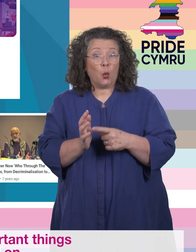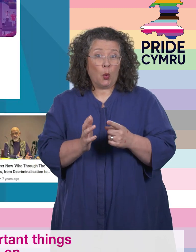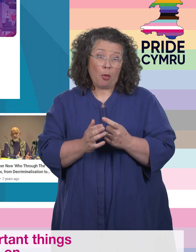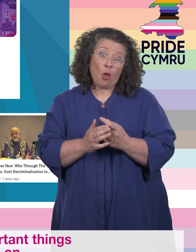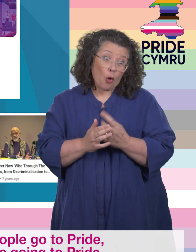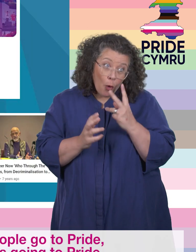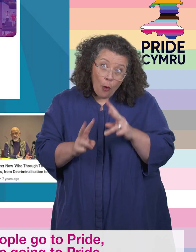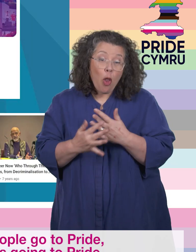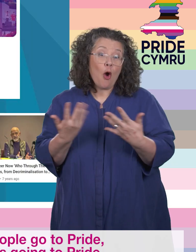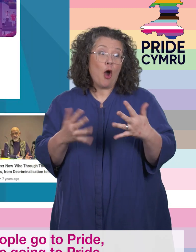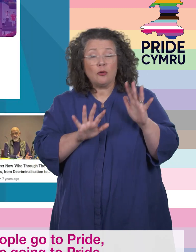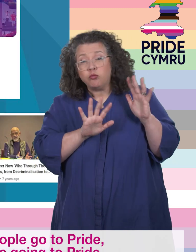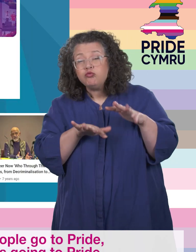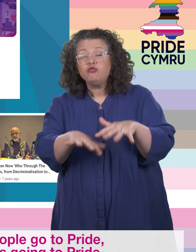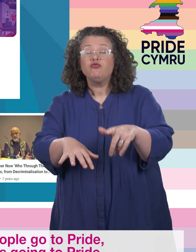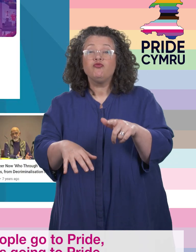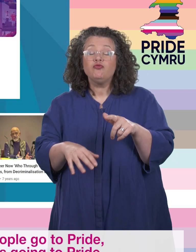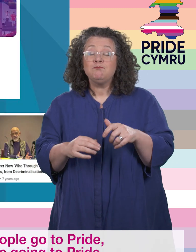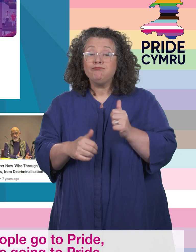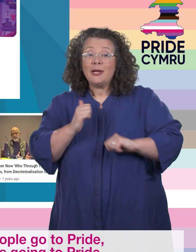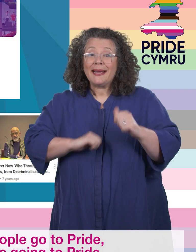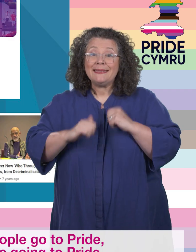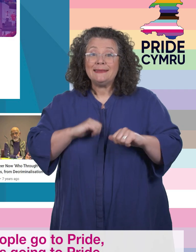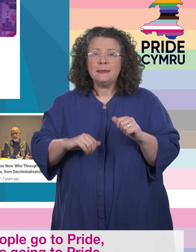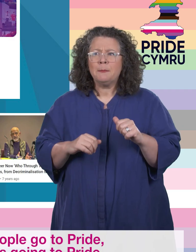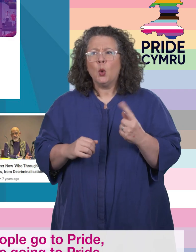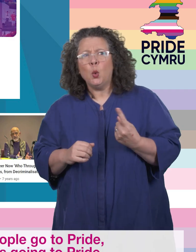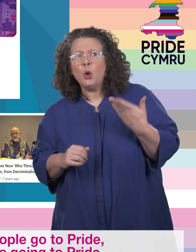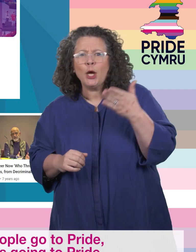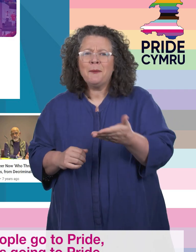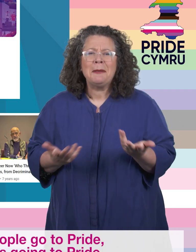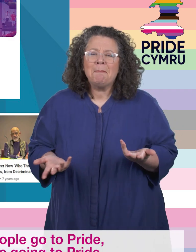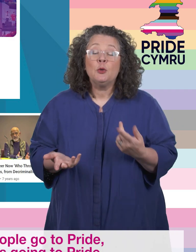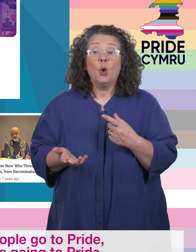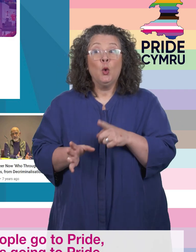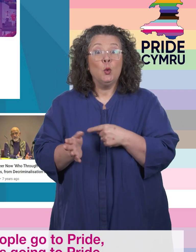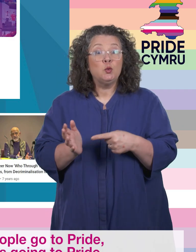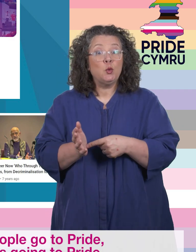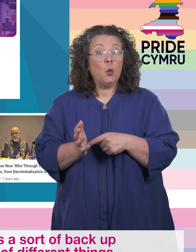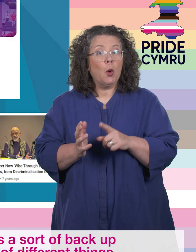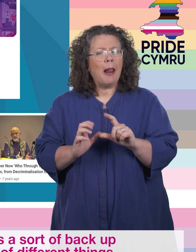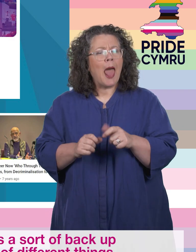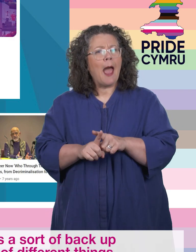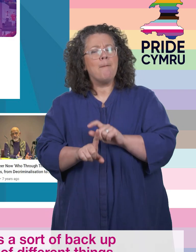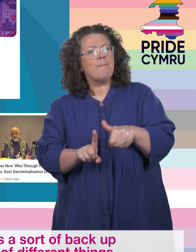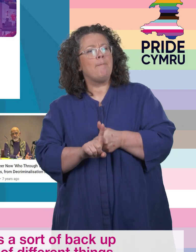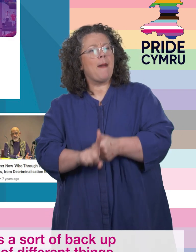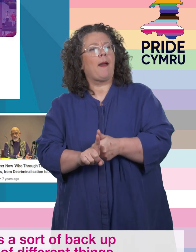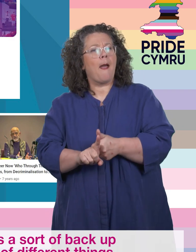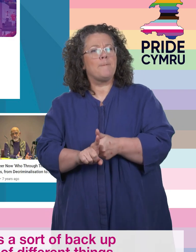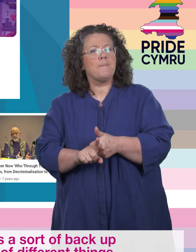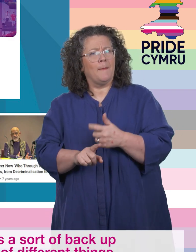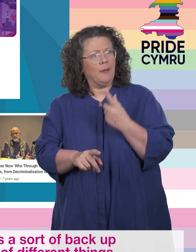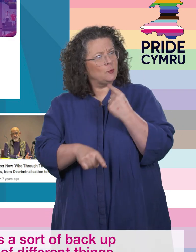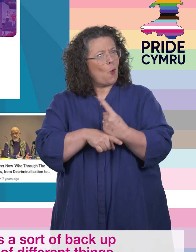this channel on YouTube is obviously a lot of people go to Pride, but we don't always know who's going to Pride. So